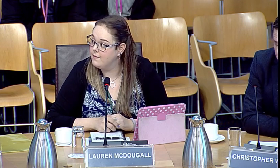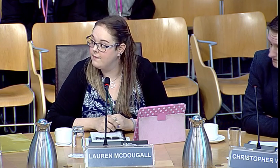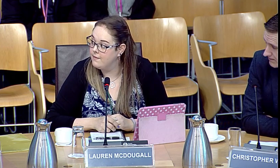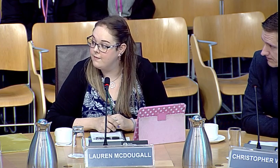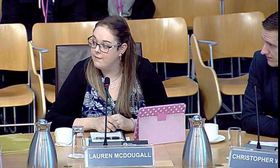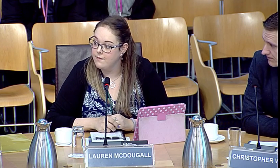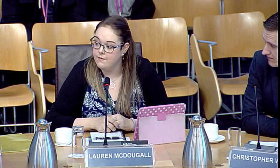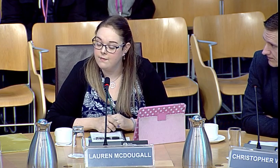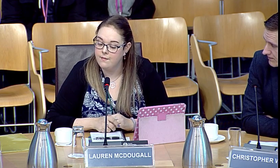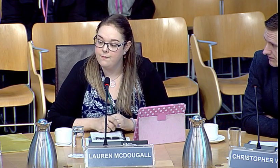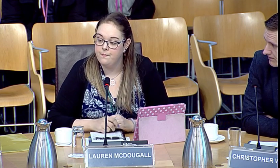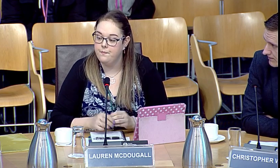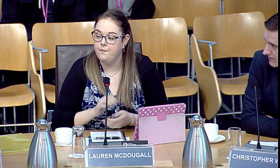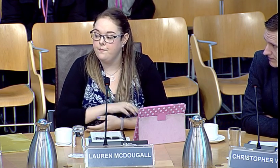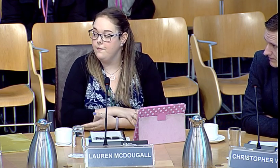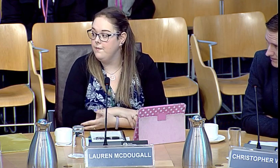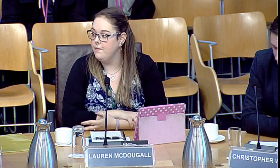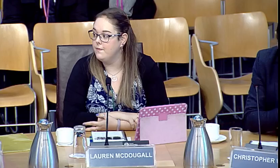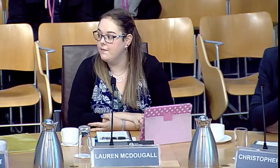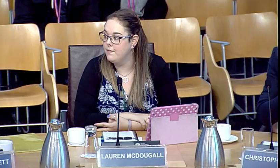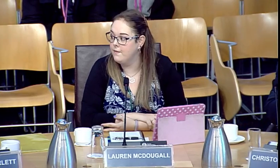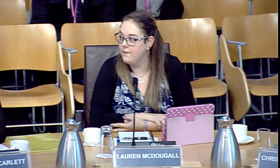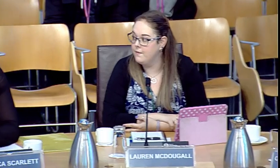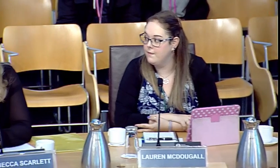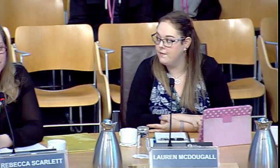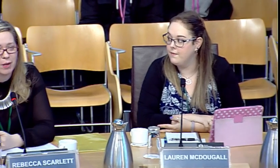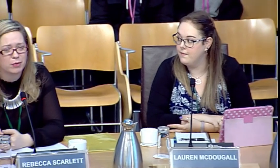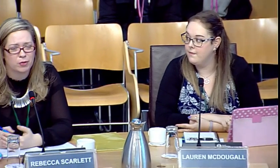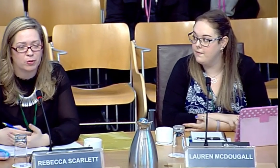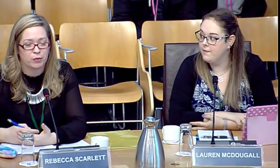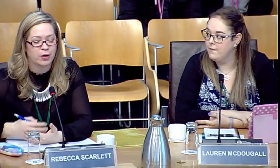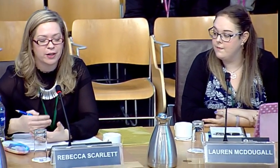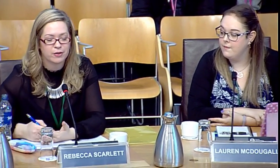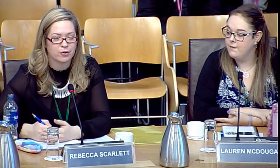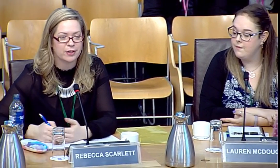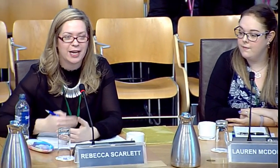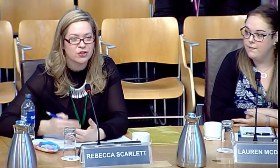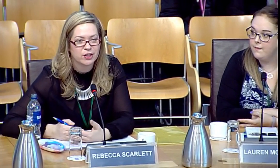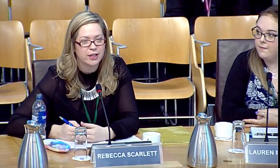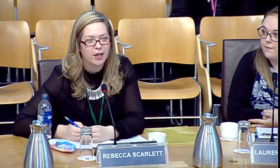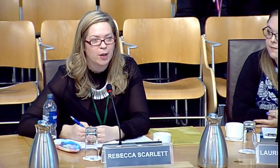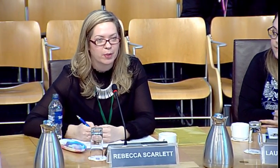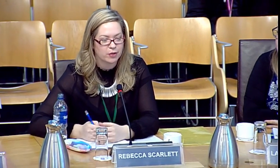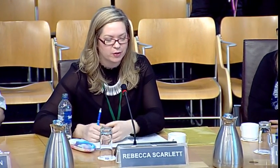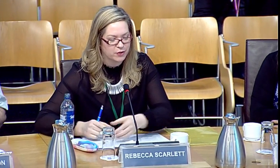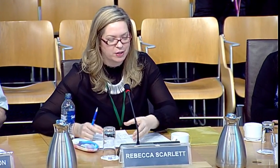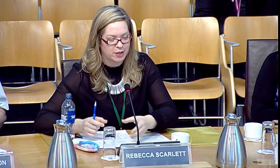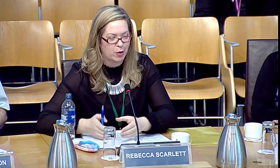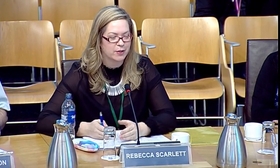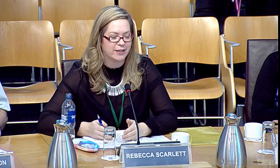these inflexible policies, you know, where they're indirectly discriminating against students. They're not overtly, they're not intentionally, but you know, this three-day policy, it